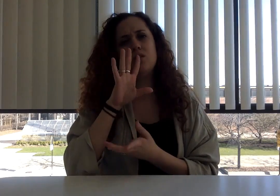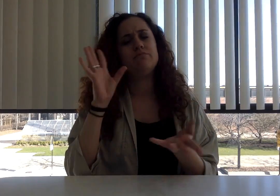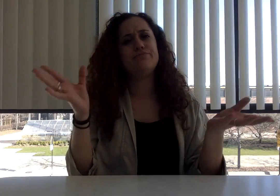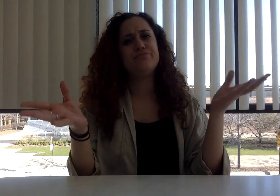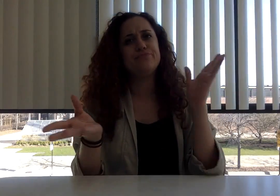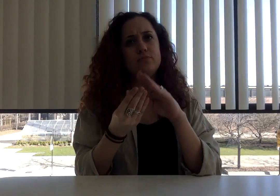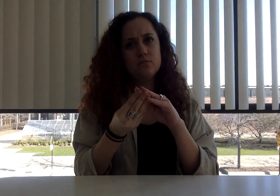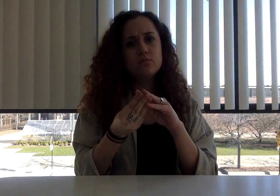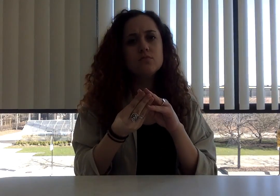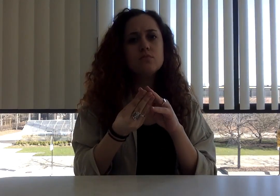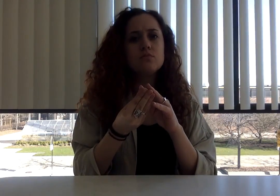here.